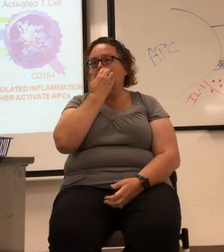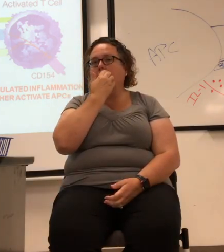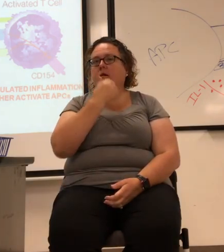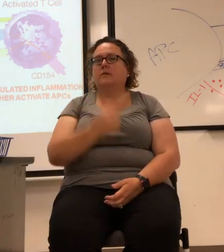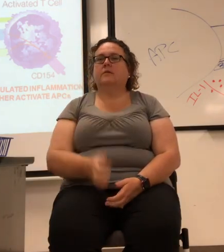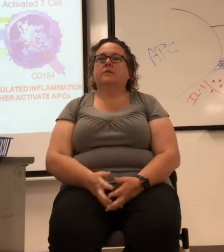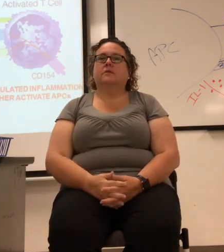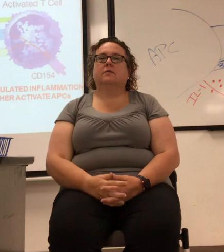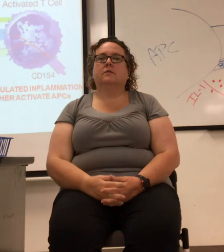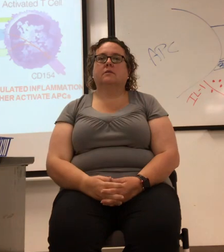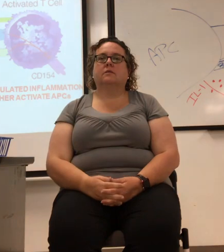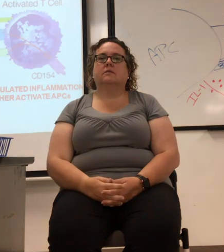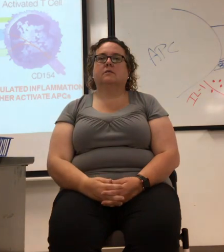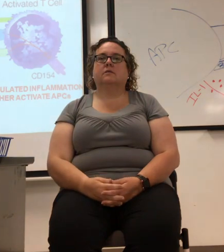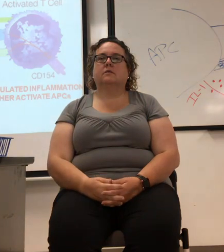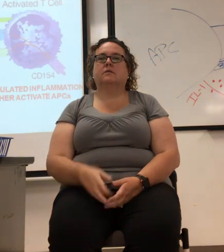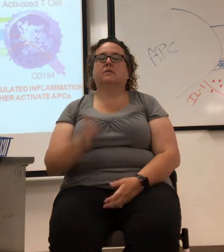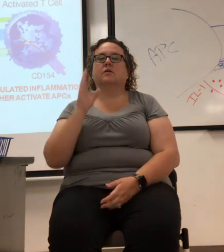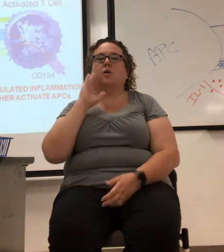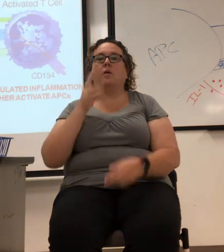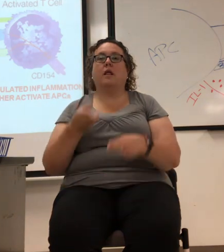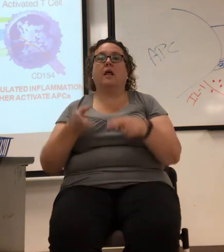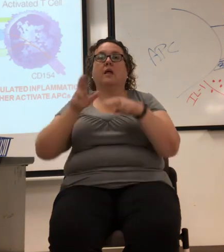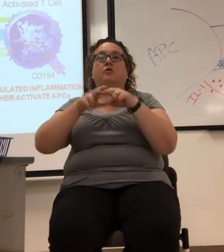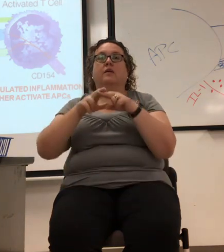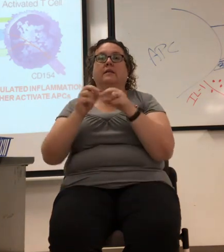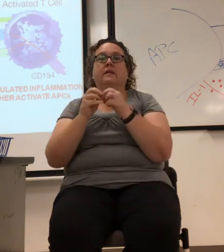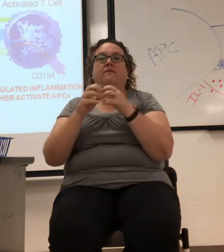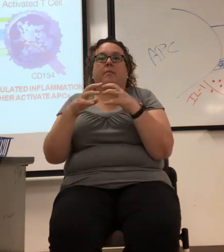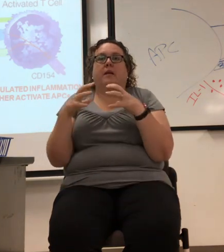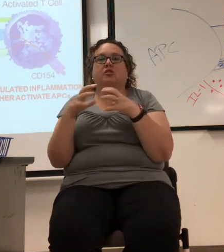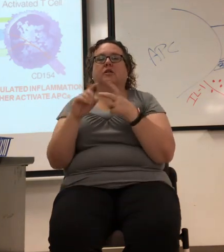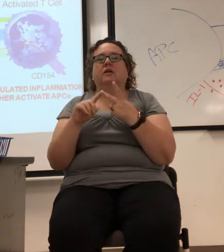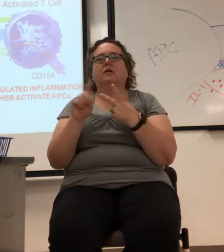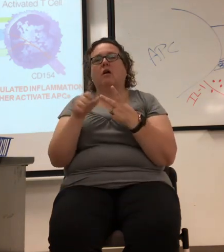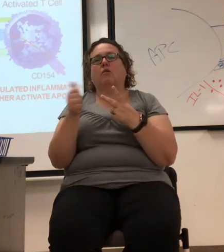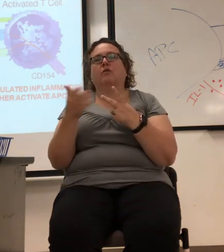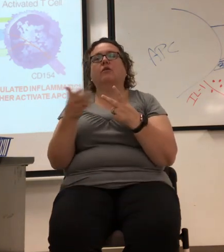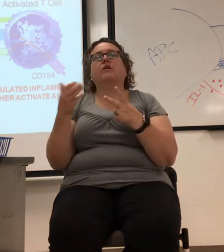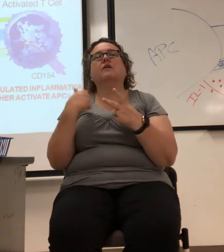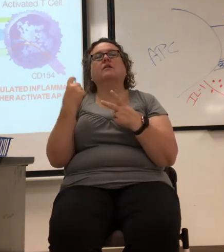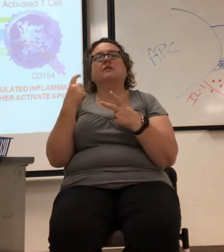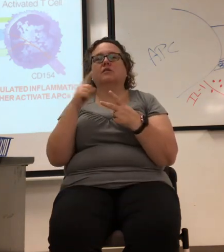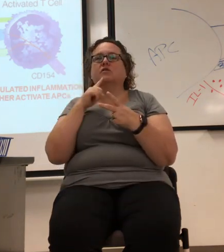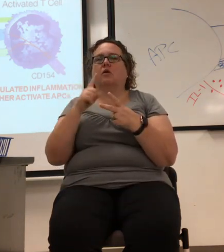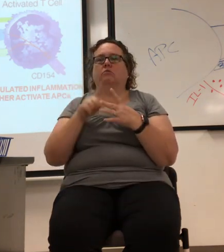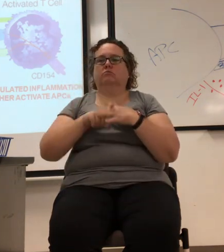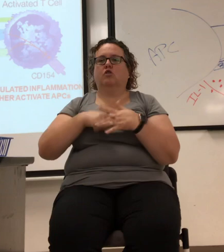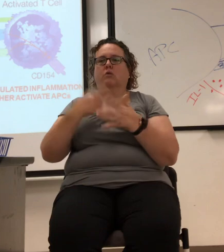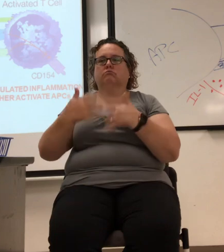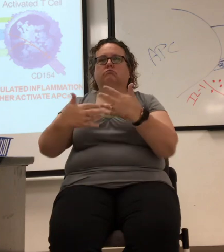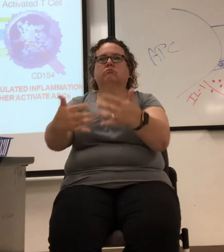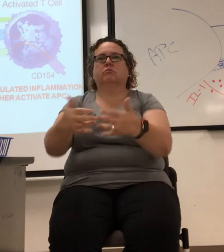CD154. You're going to increase inflammation and other things. So you're basically starting, you're getting the ball rolling here.